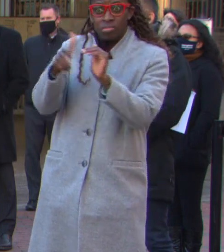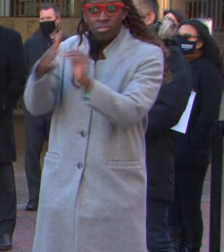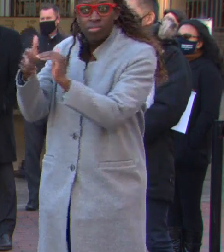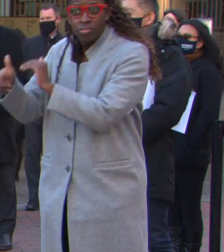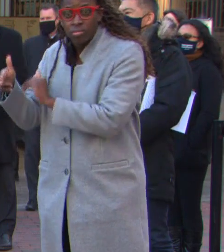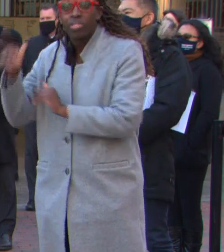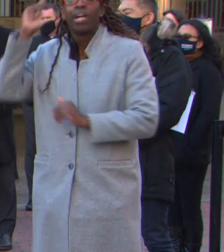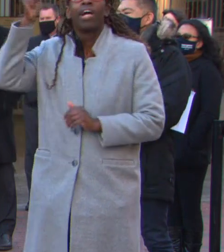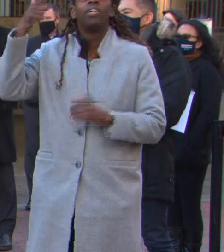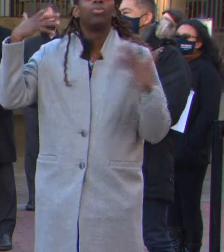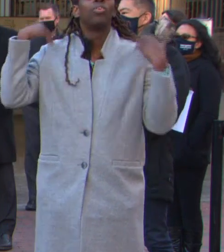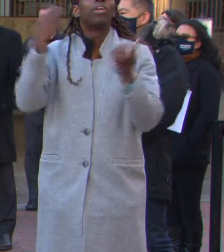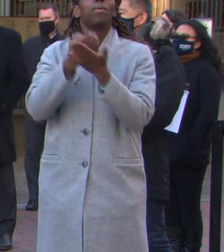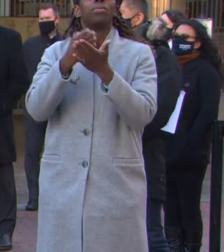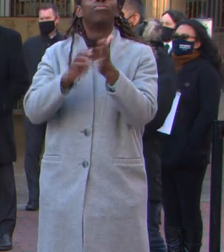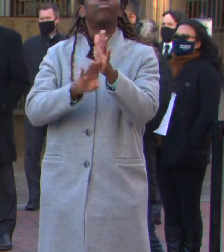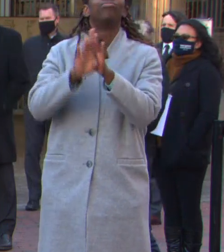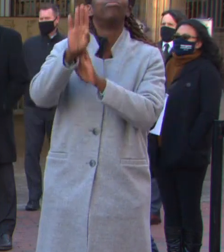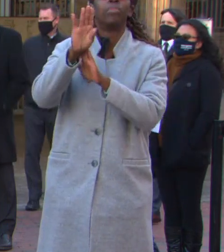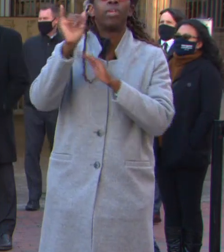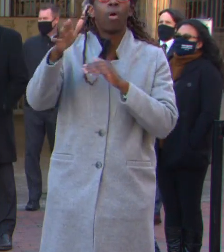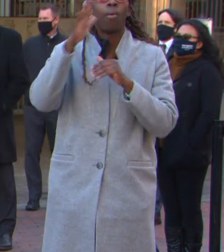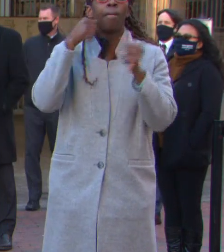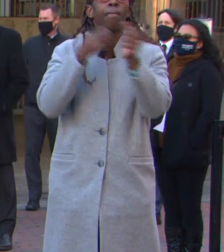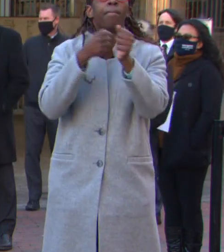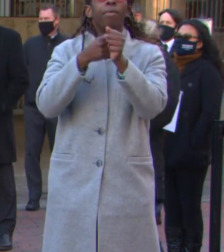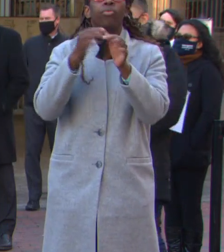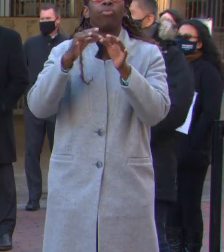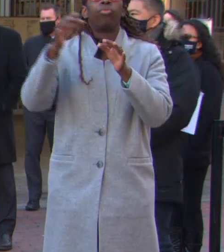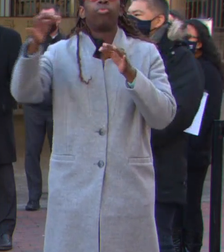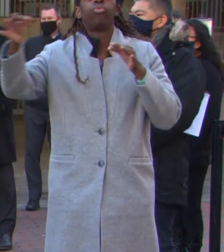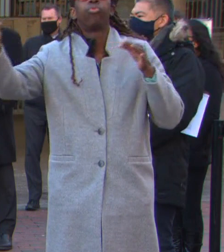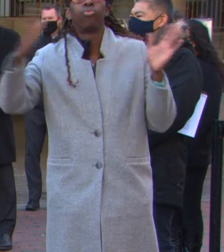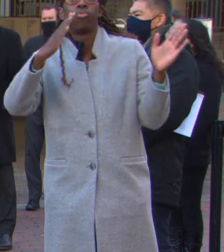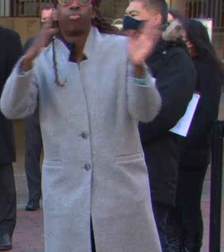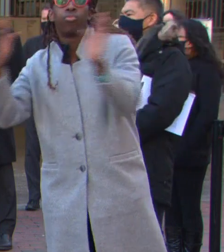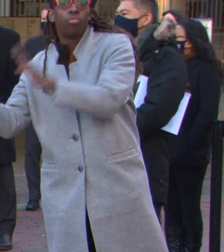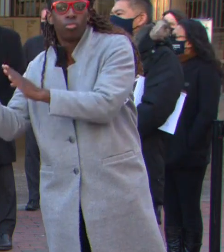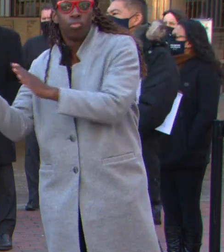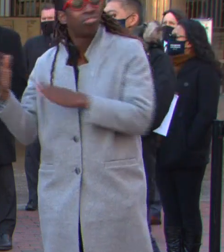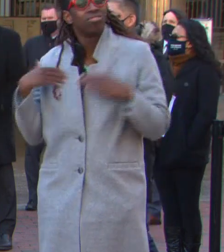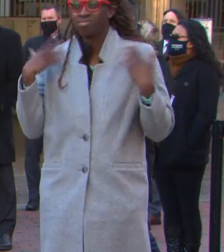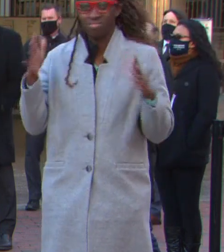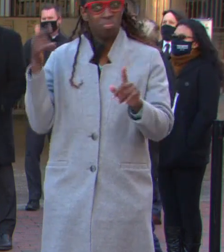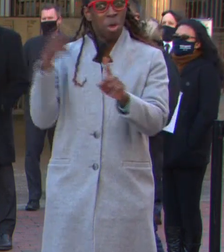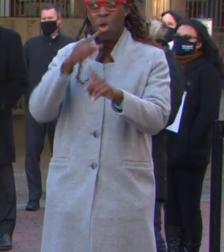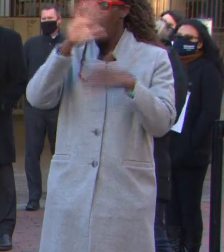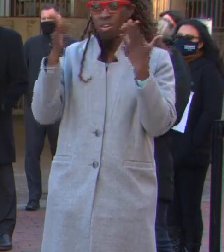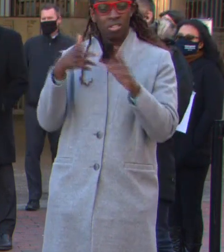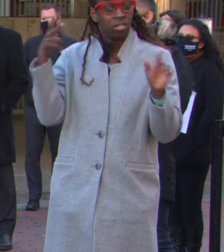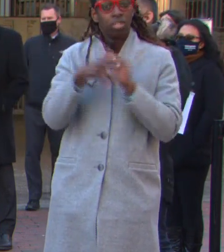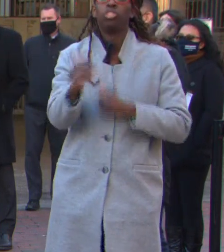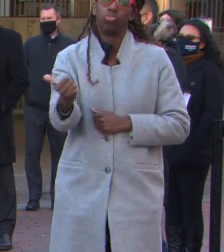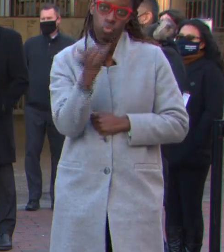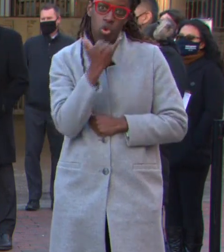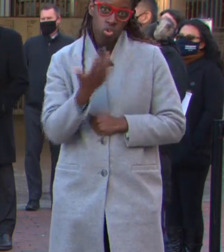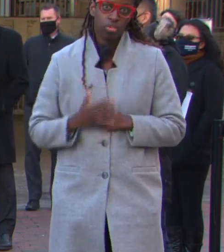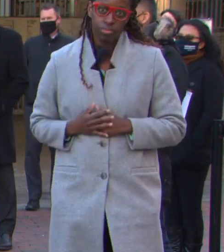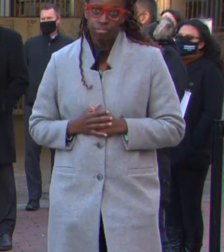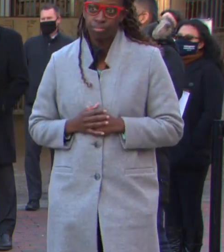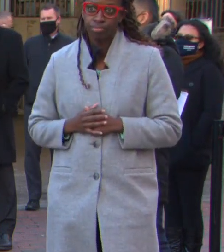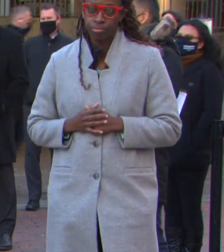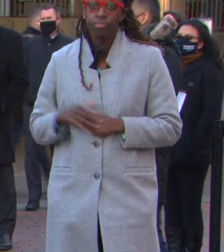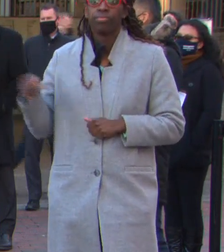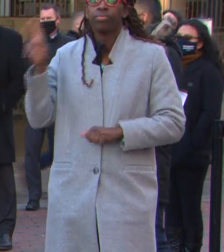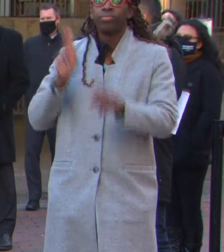The bottom line here is that these cuts are just simply wrong. They would hurt workers, they would